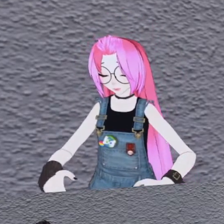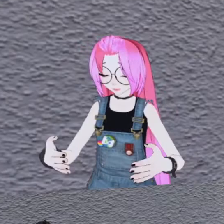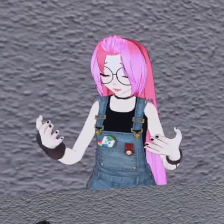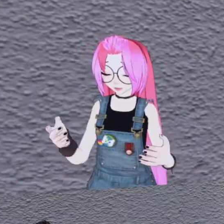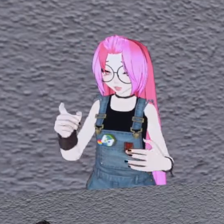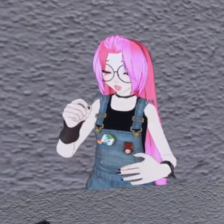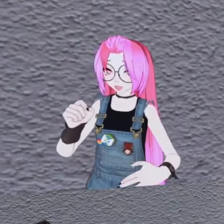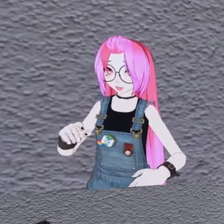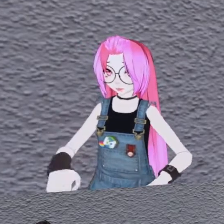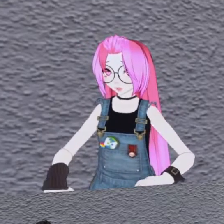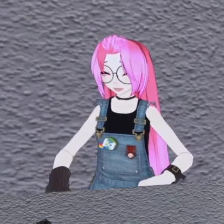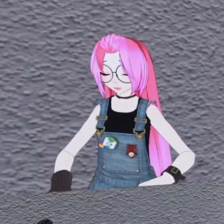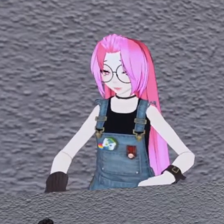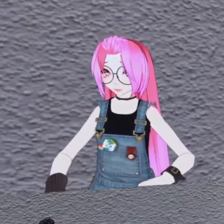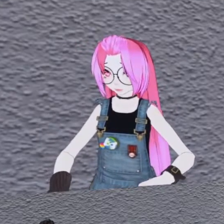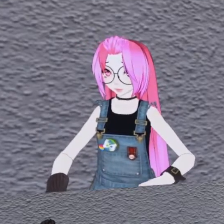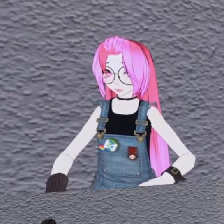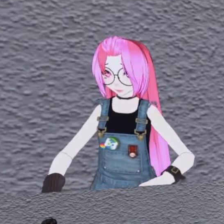All right, what's your question?